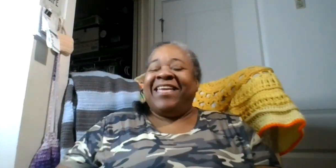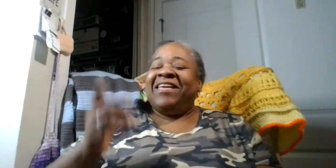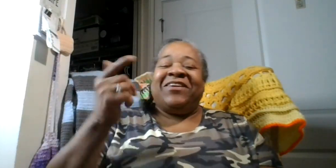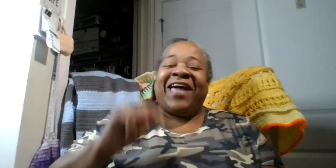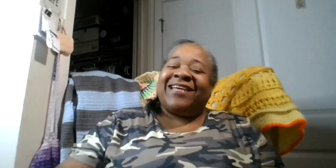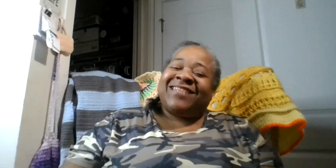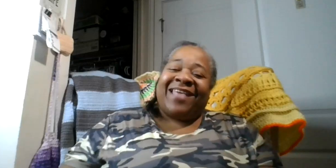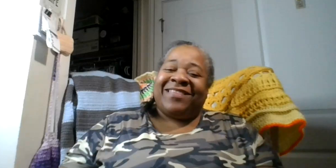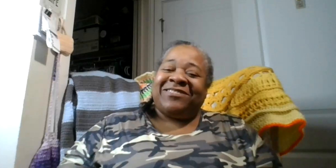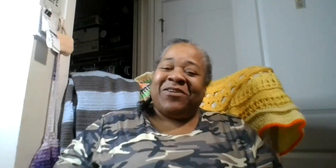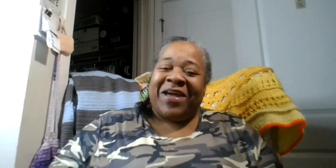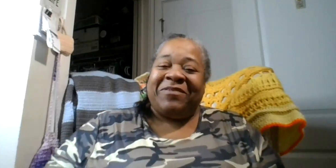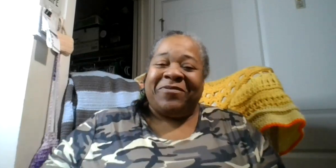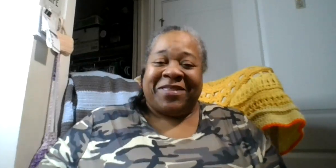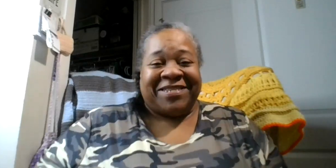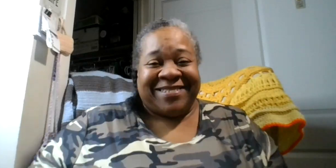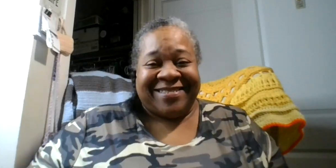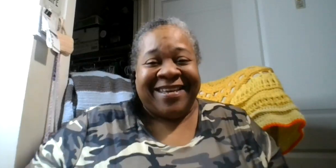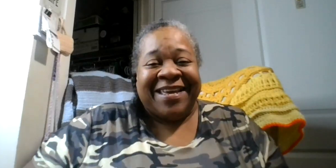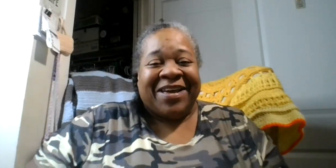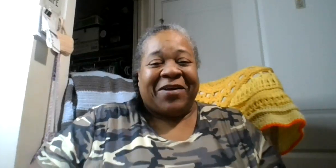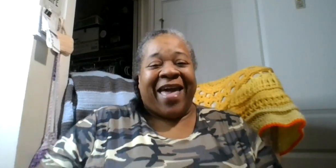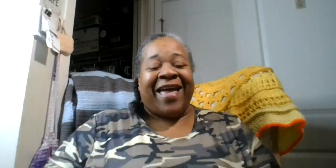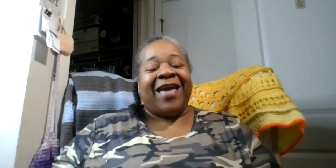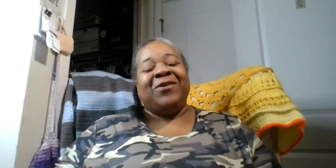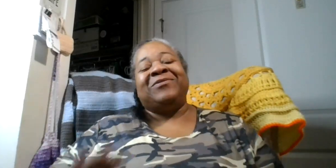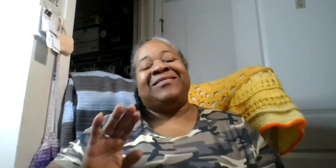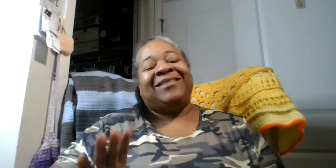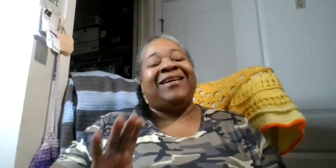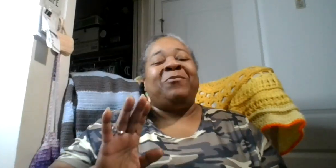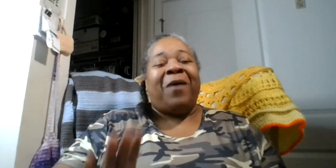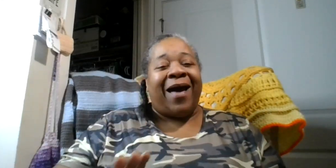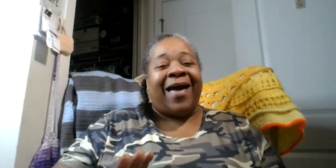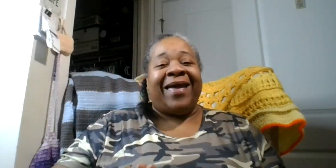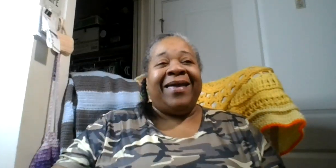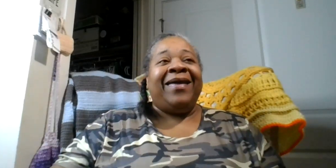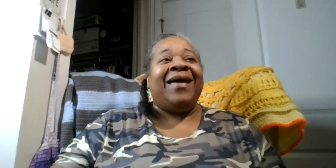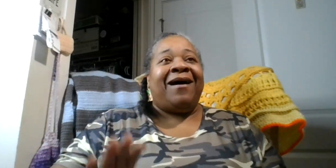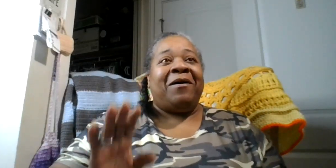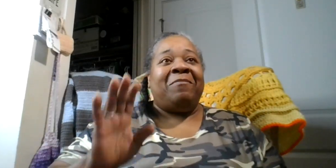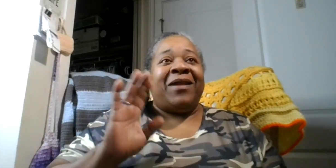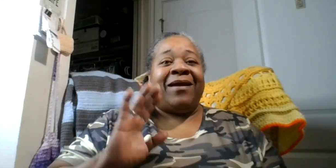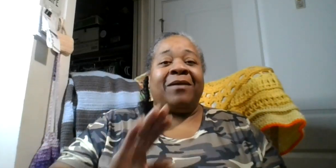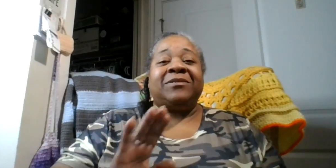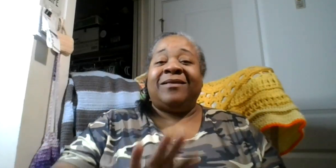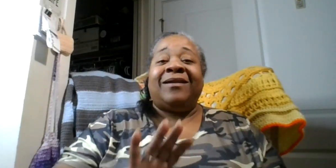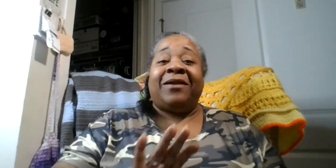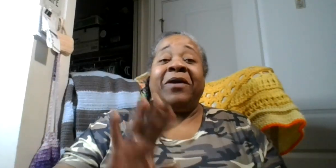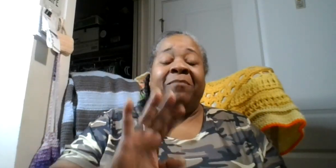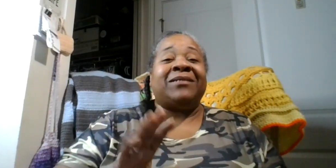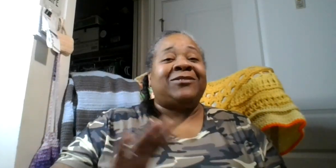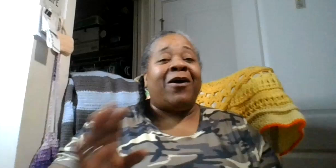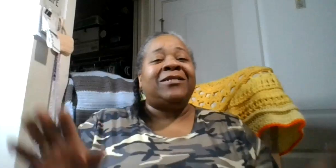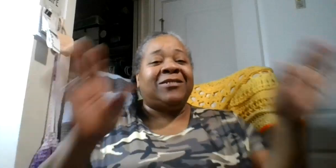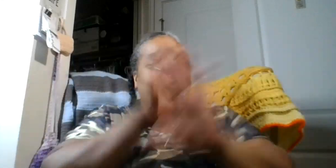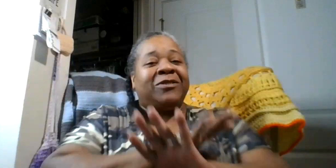You guys got this? You ready for this? Okay, and you'll see why when I come to the letter M. I started to do the two